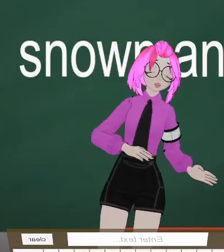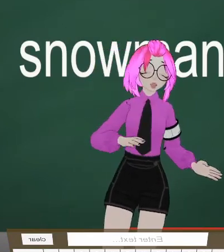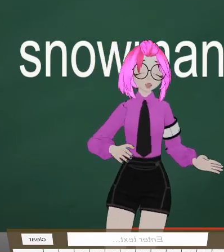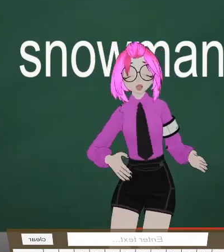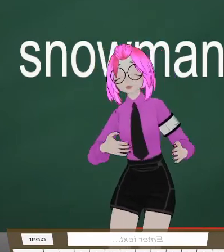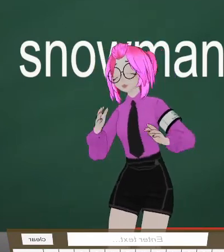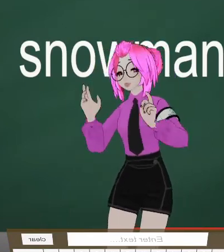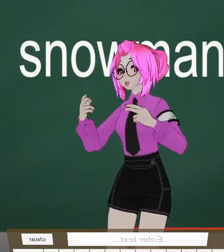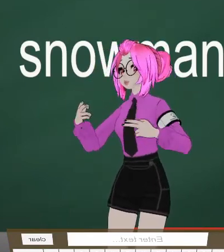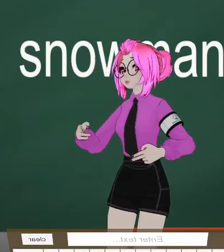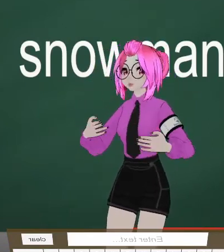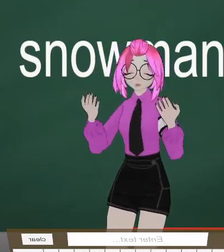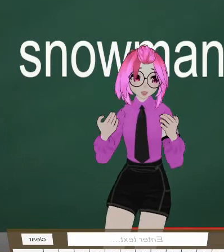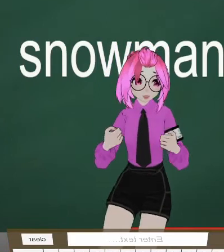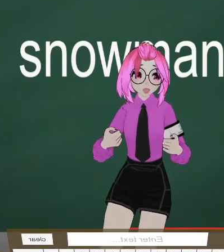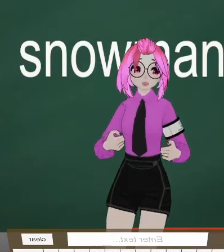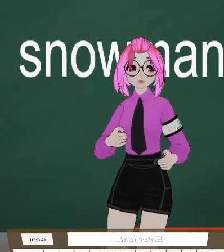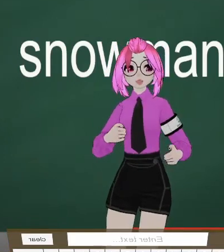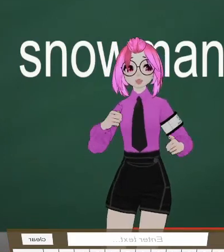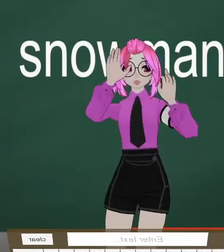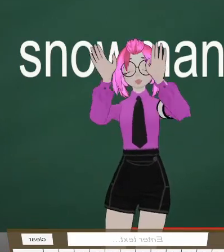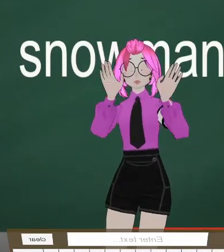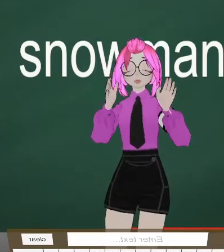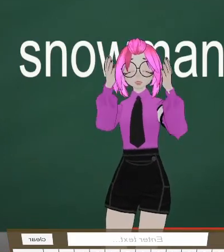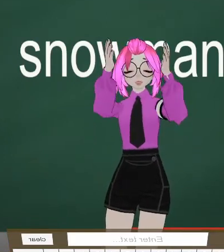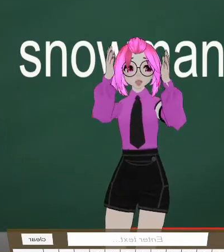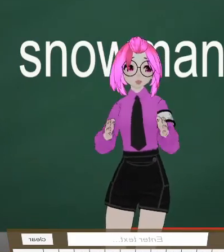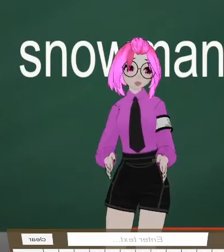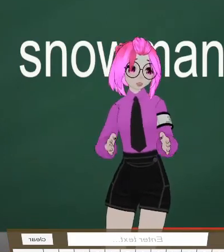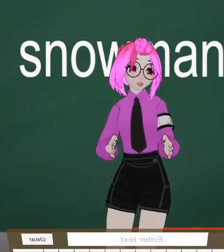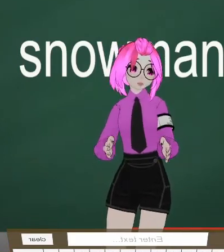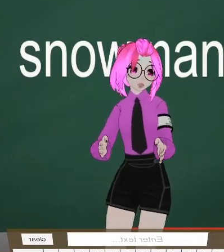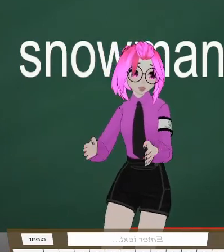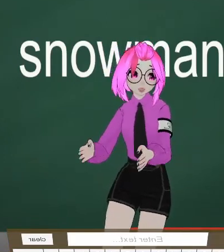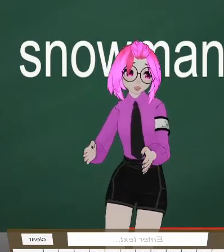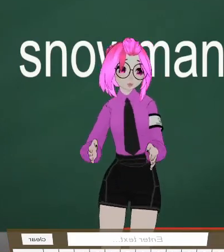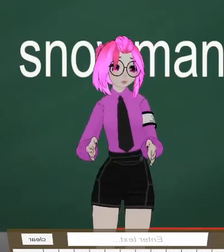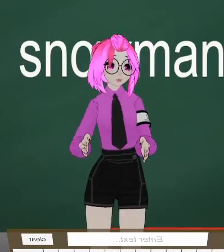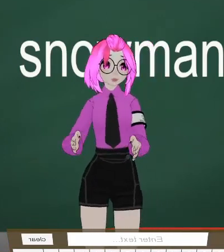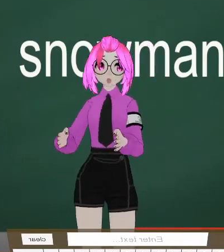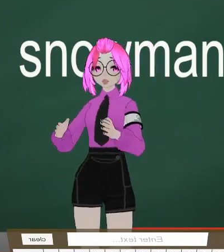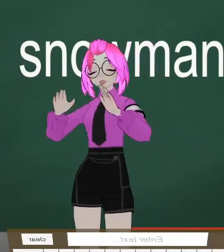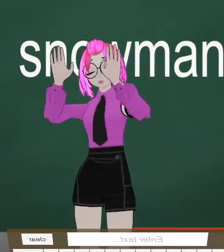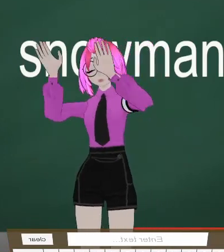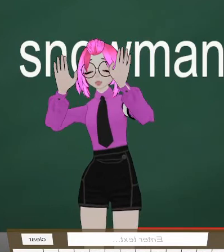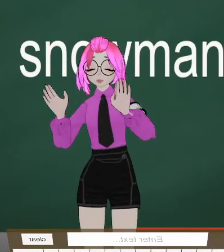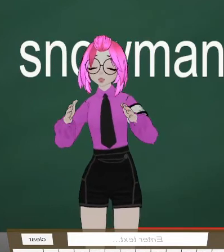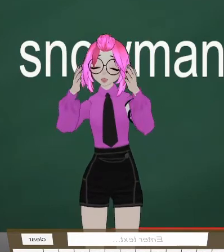people so if you want you could say snow person if you want to say that if you want to be a little bit